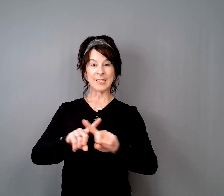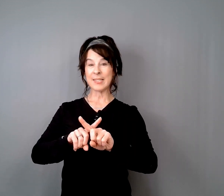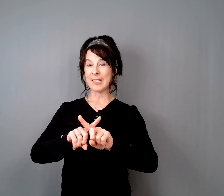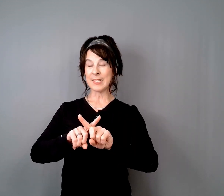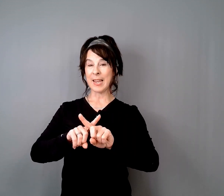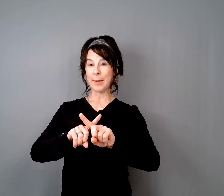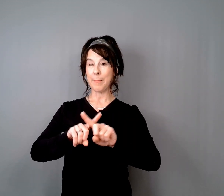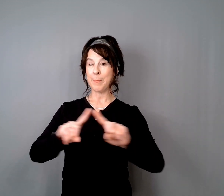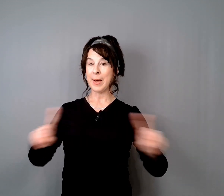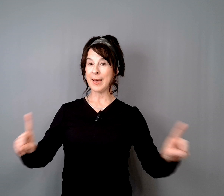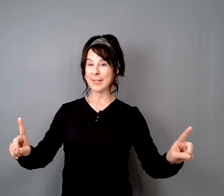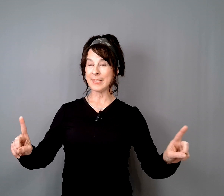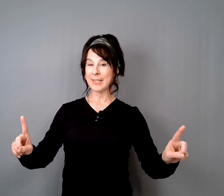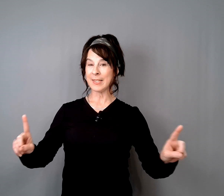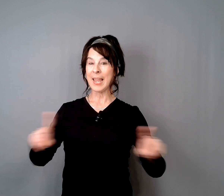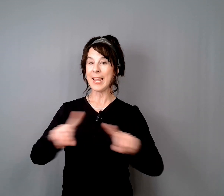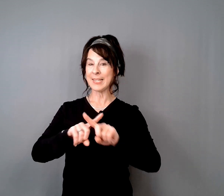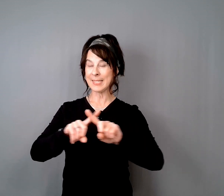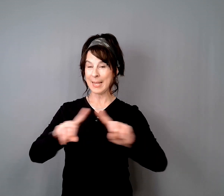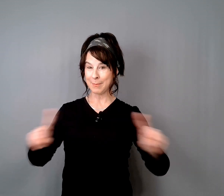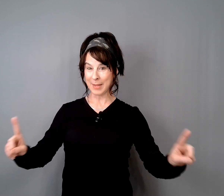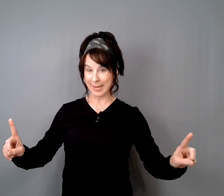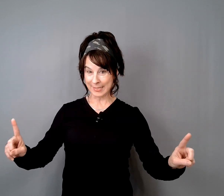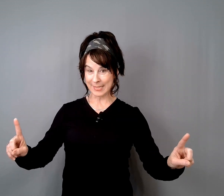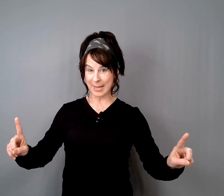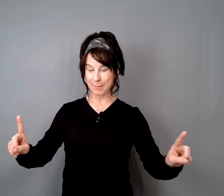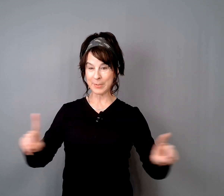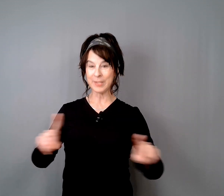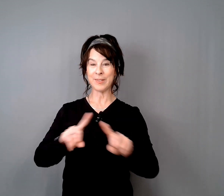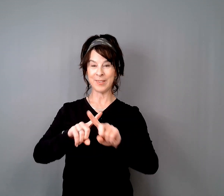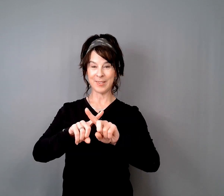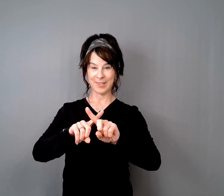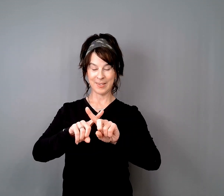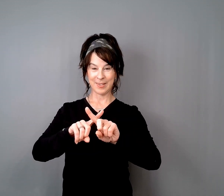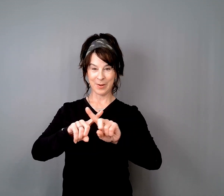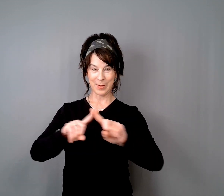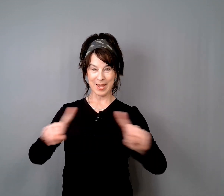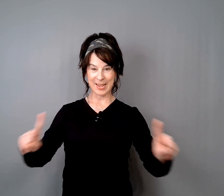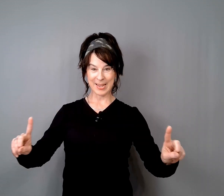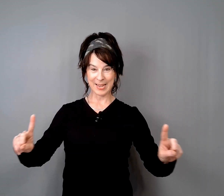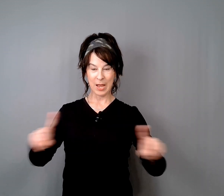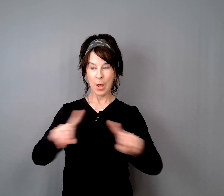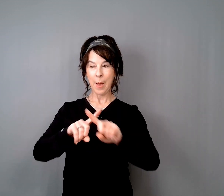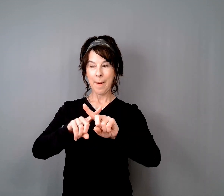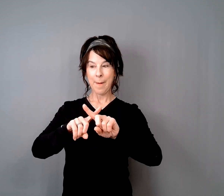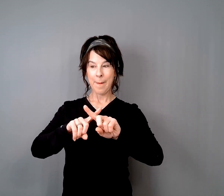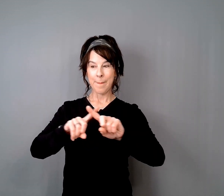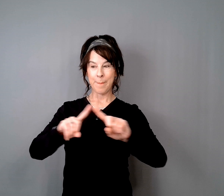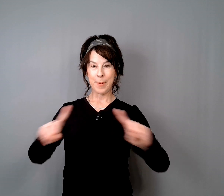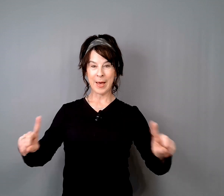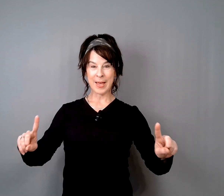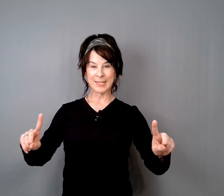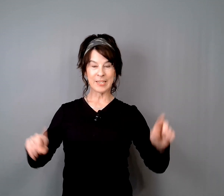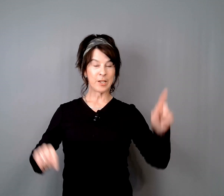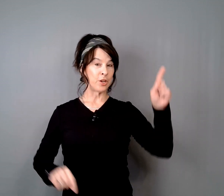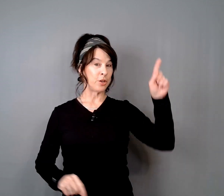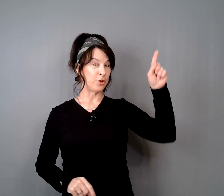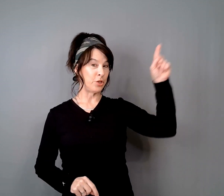This is like but, except, okay? But